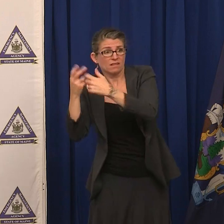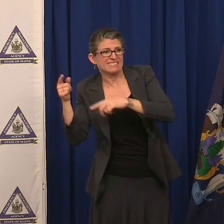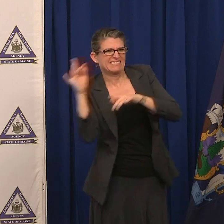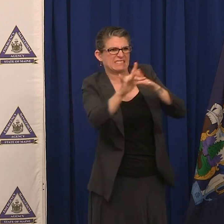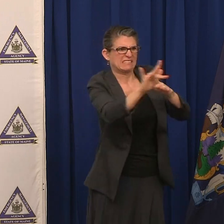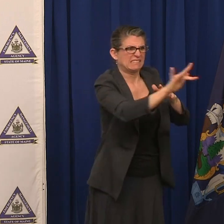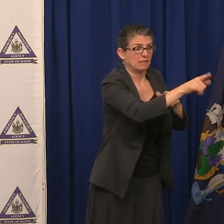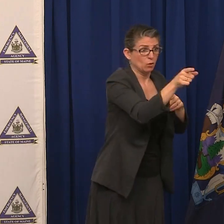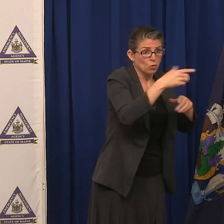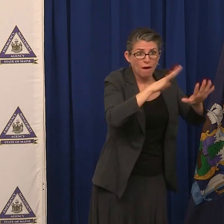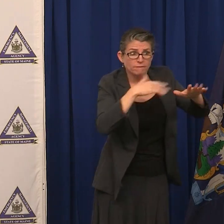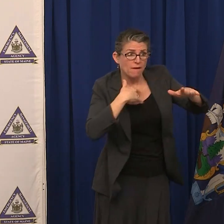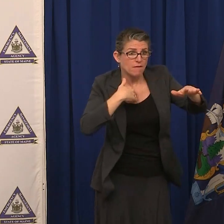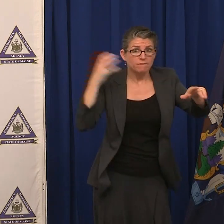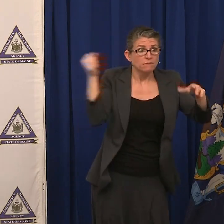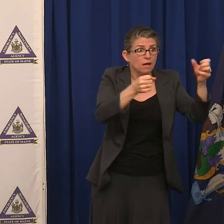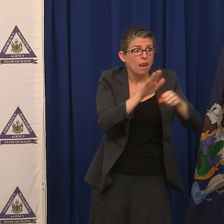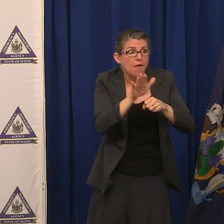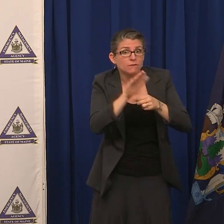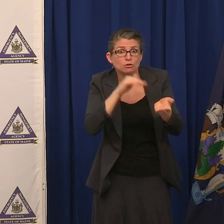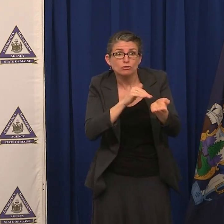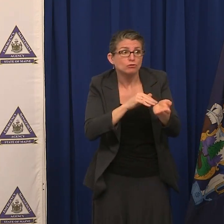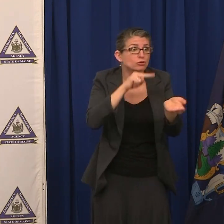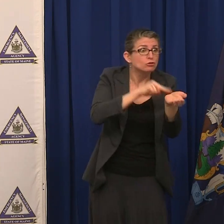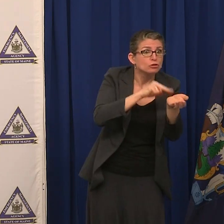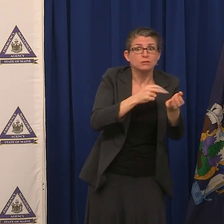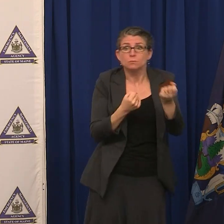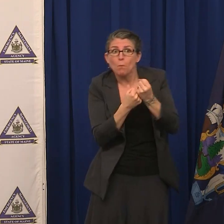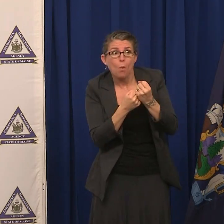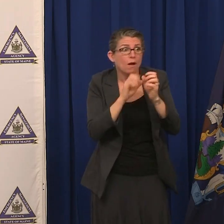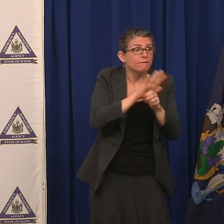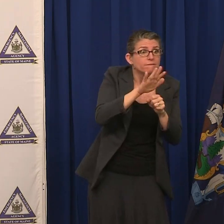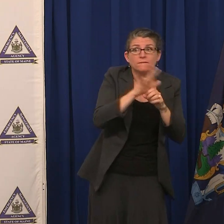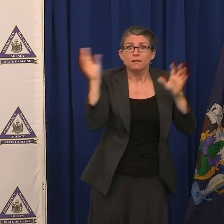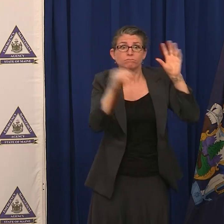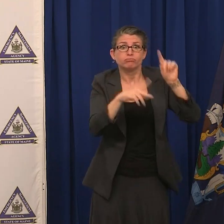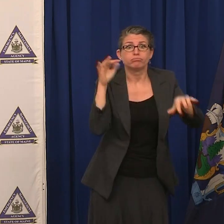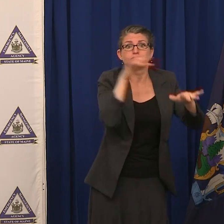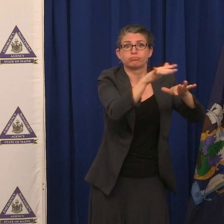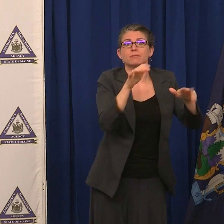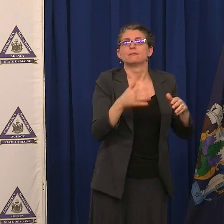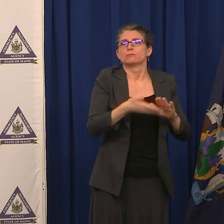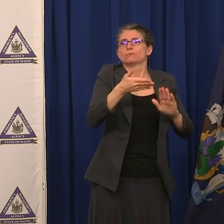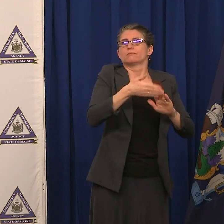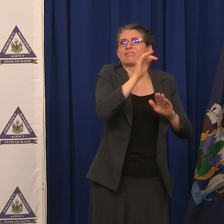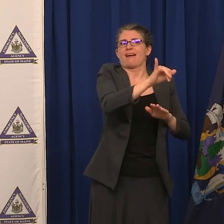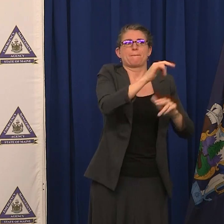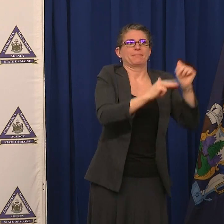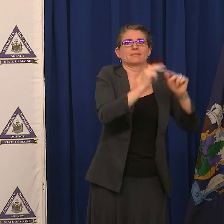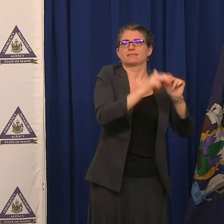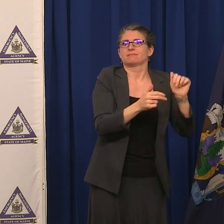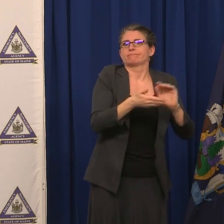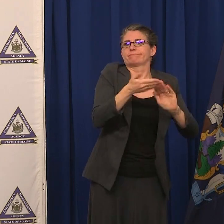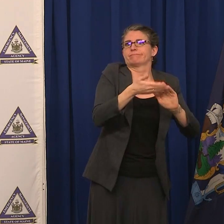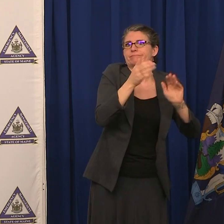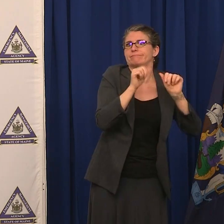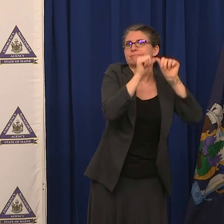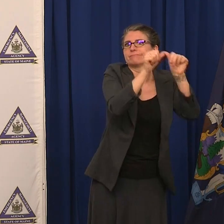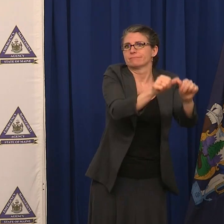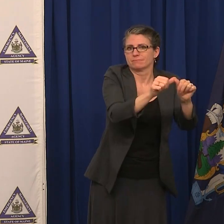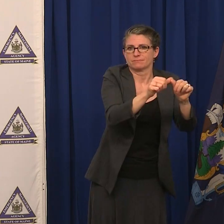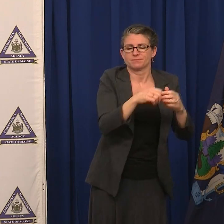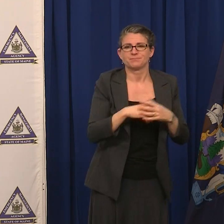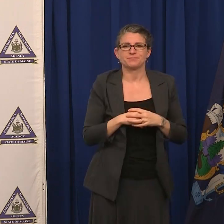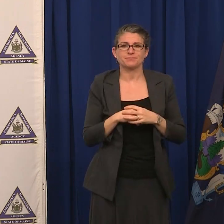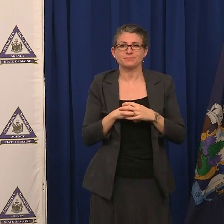I'd like next to provide an update on our laboratory testing across the state. The first is the number